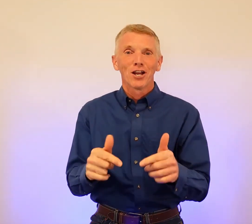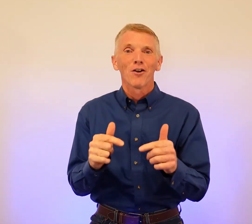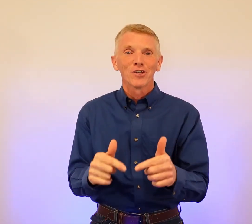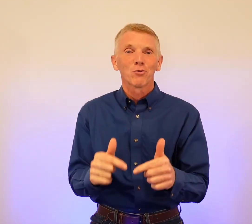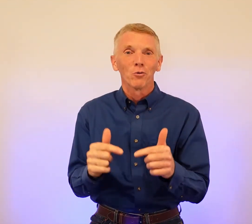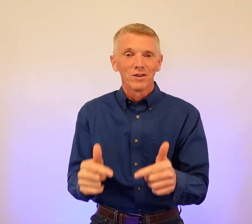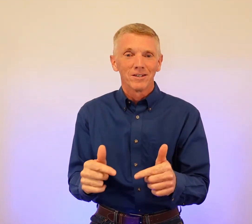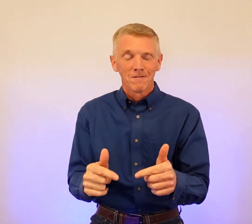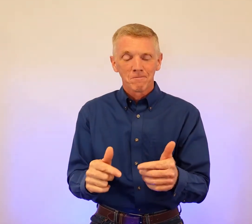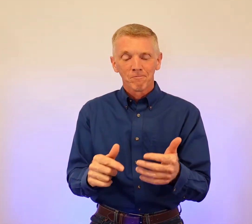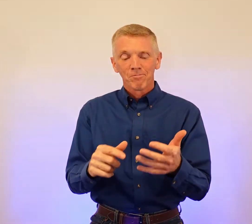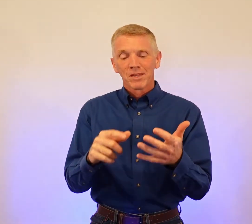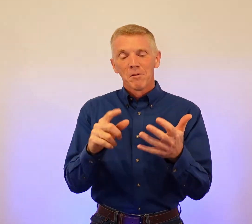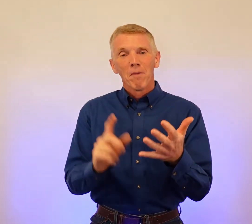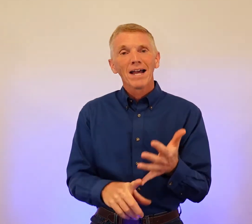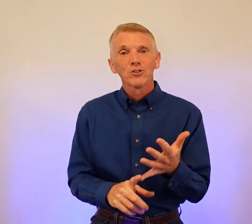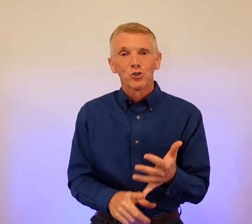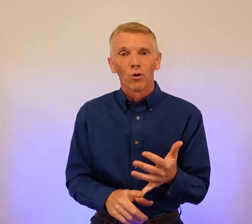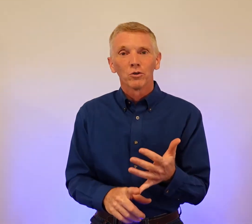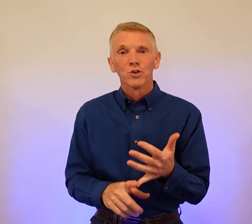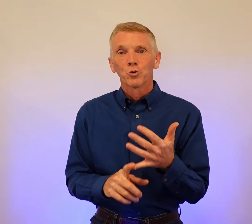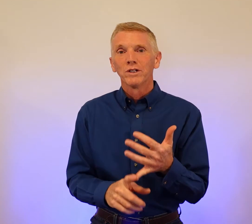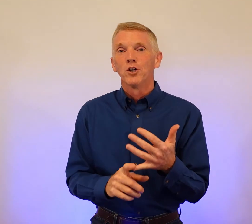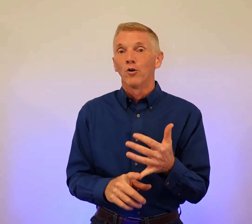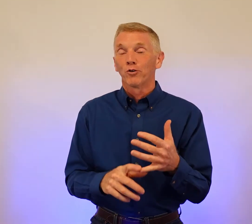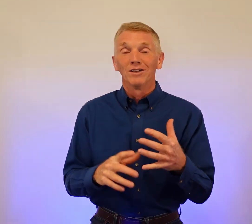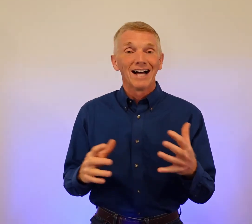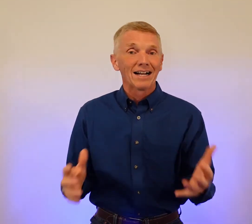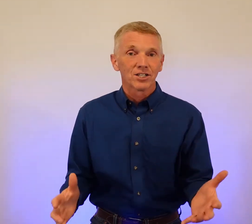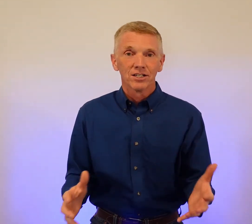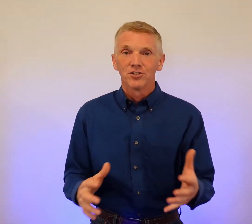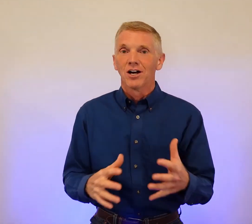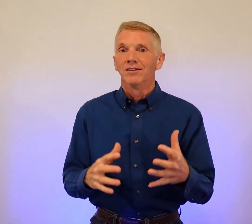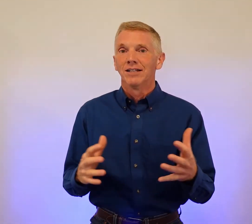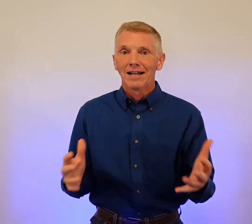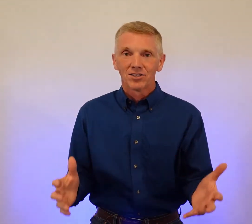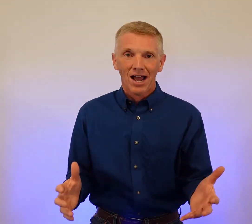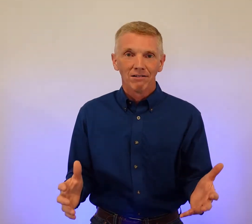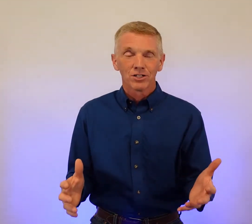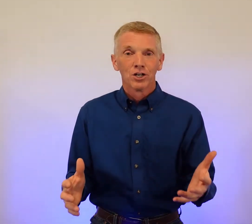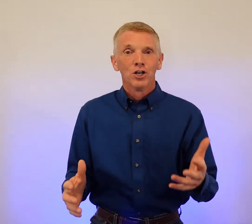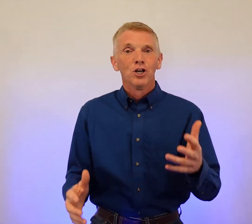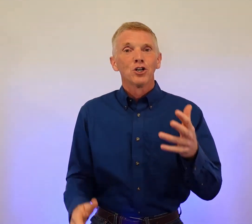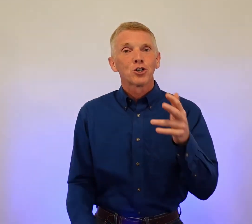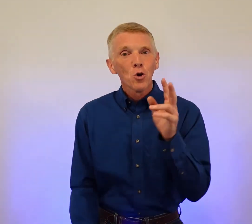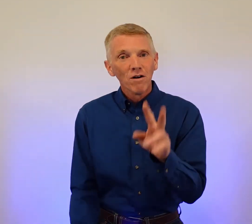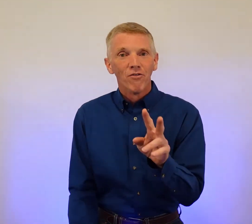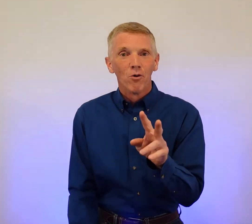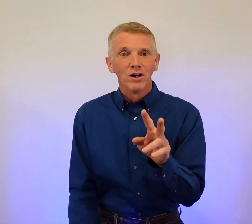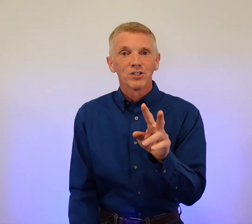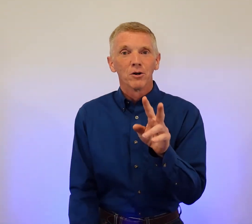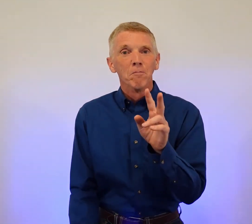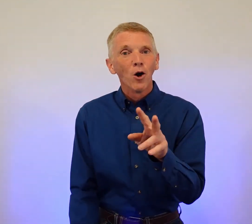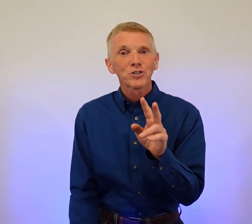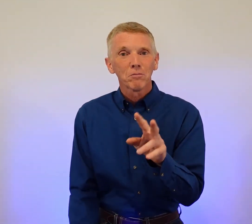this one with you. Michael Jordan was really known for a lot of skills, a lot of talents. Two of the ones that are most